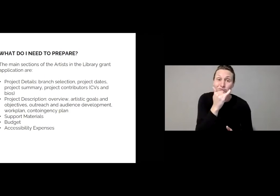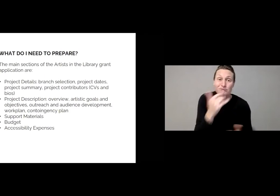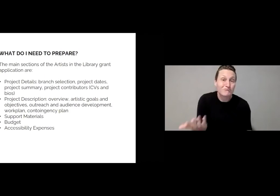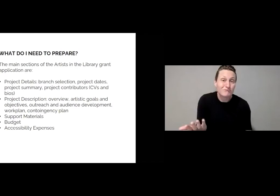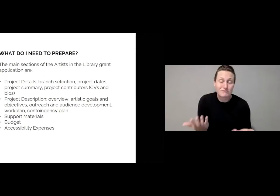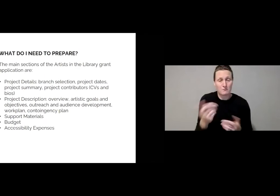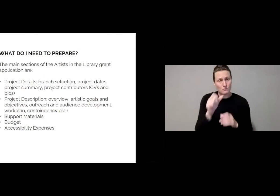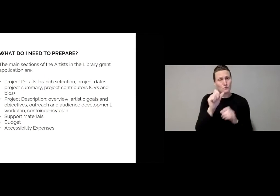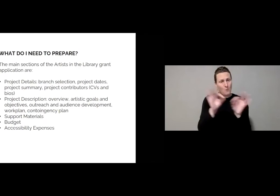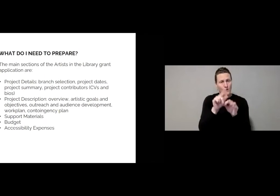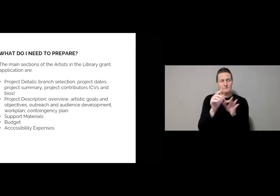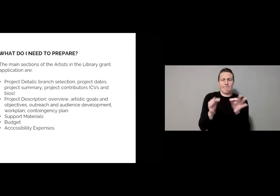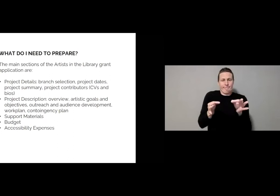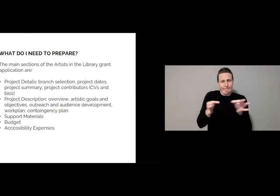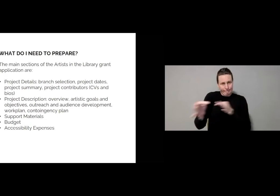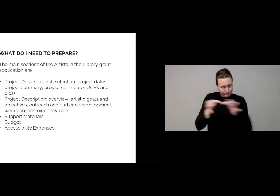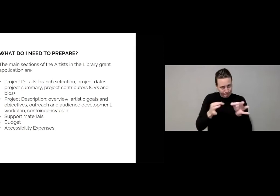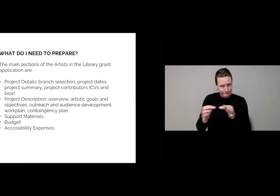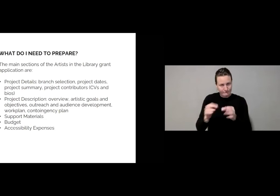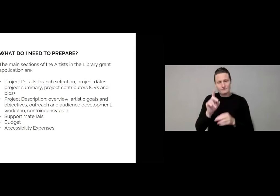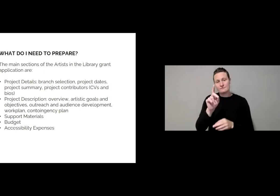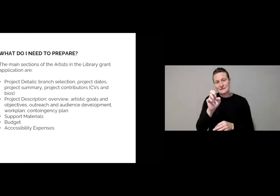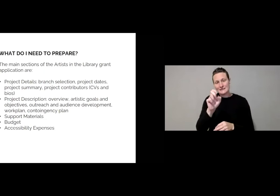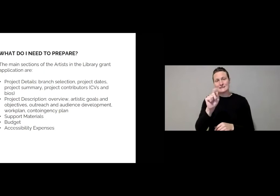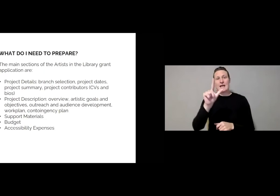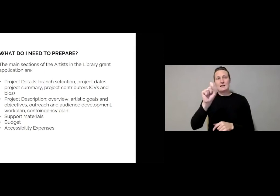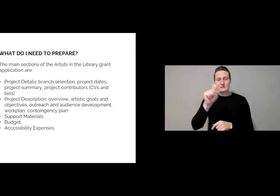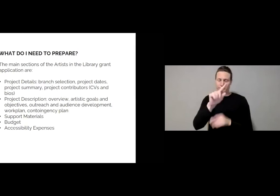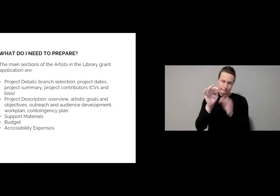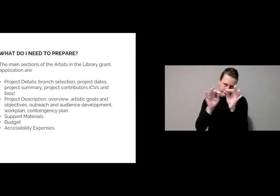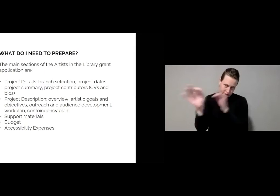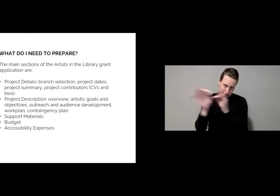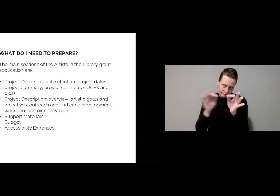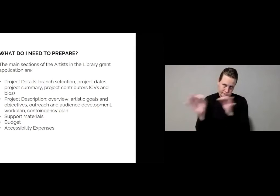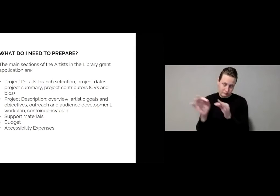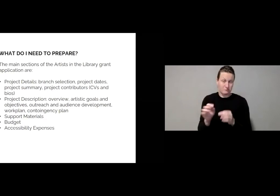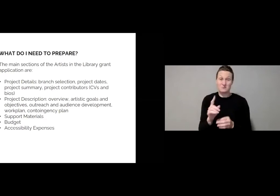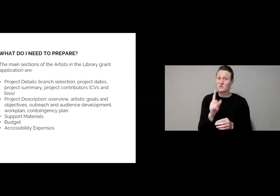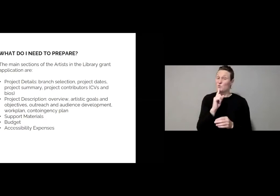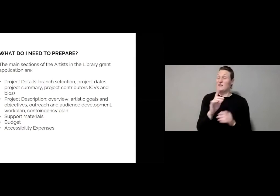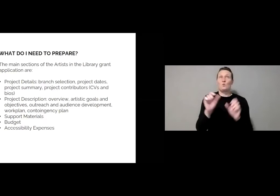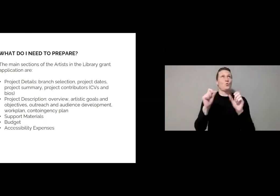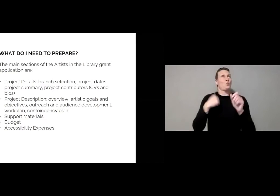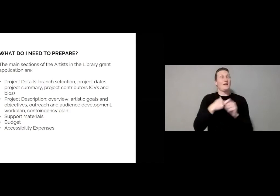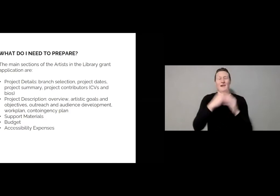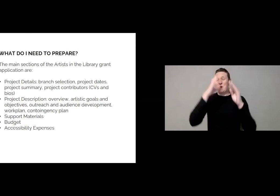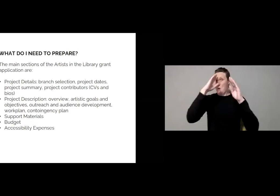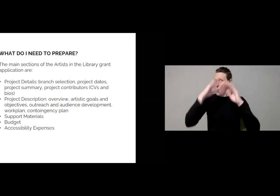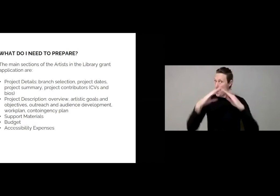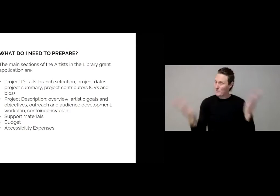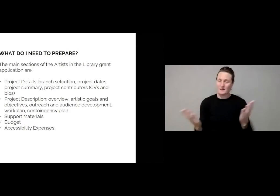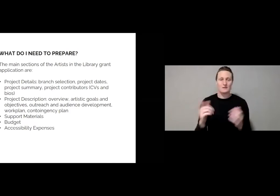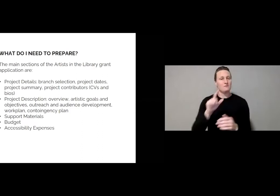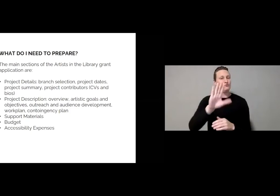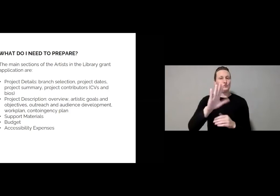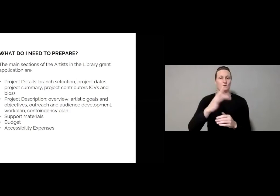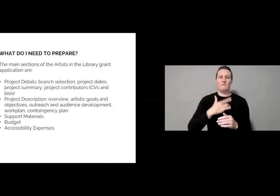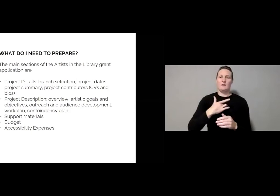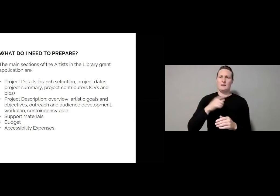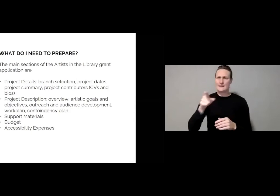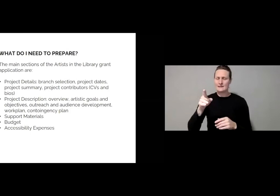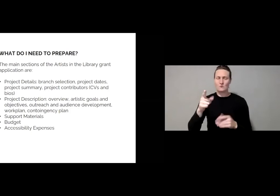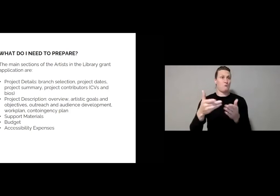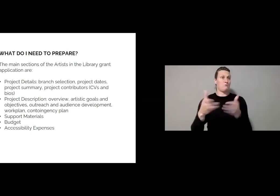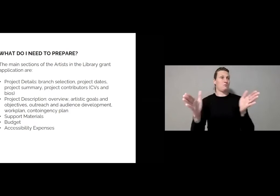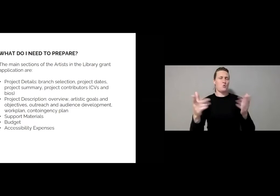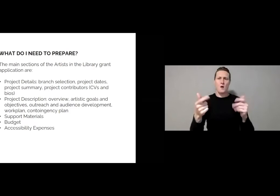and community specific. All of those possibilities are totally okay. So you're going to put your branch selection there. You're going to put your